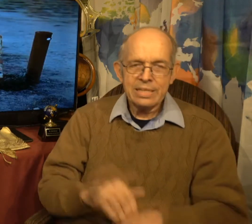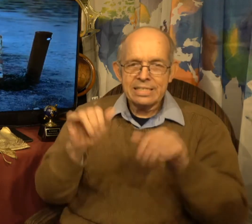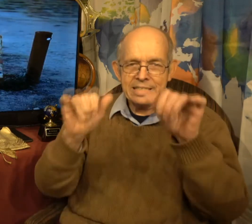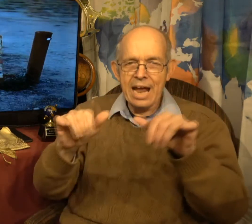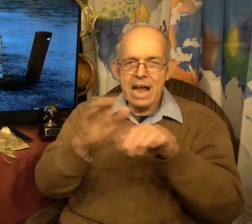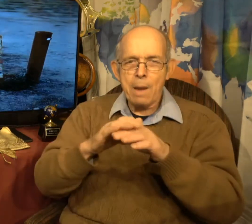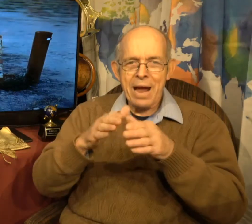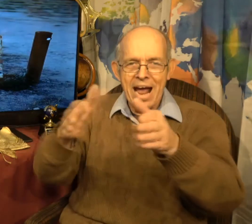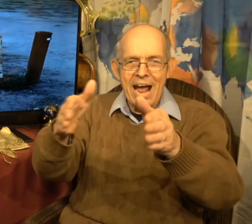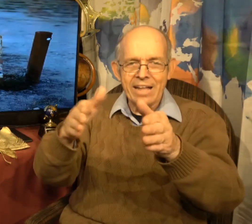Stay on path.